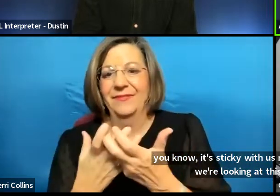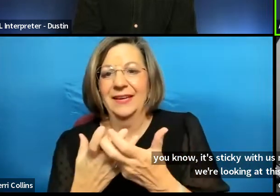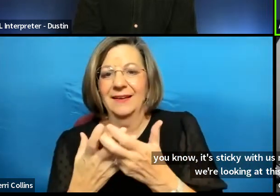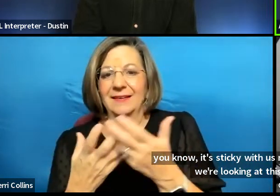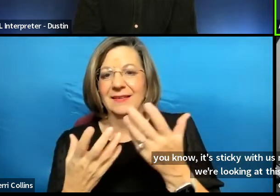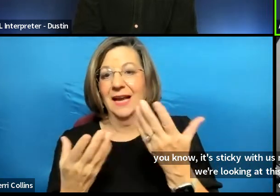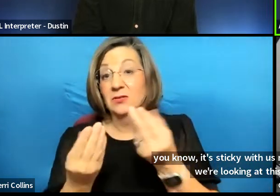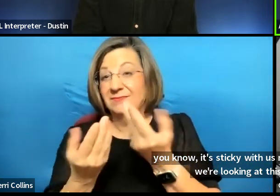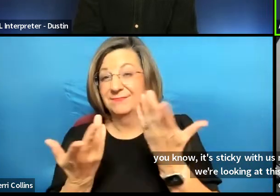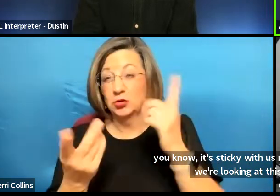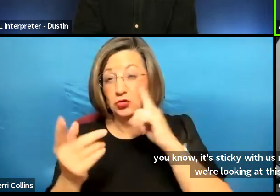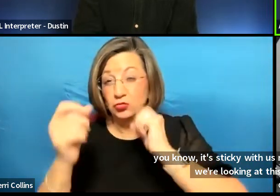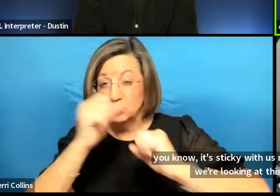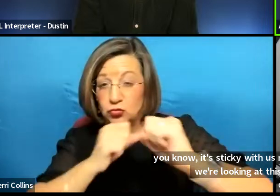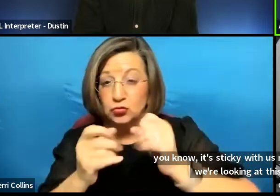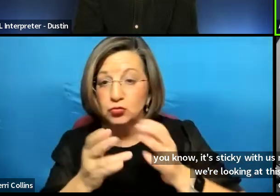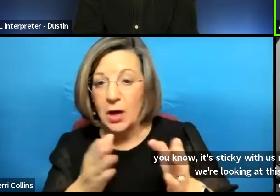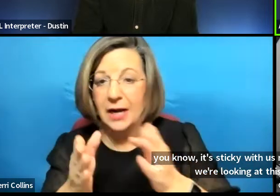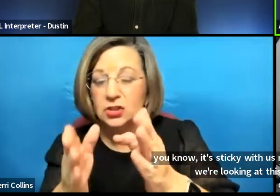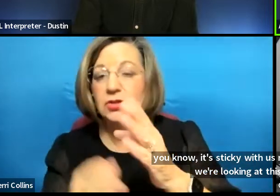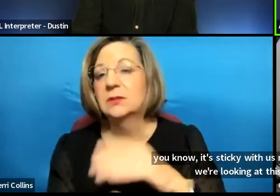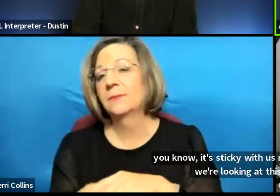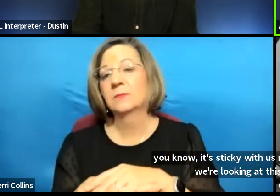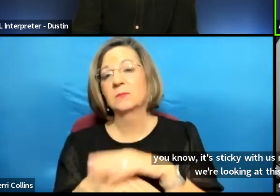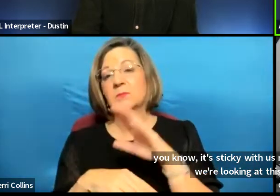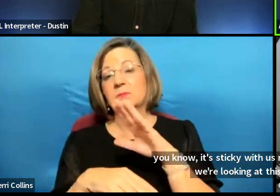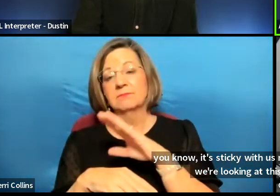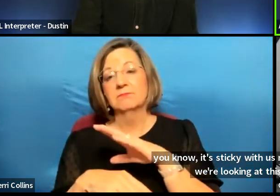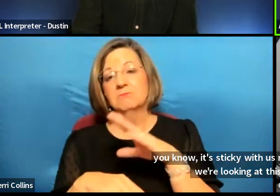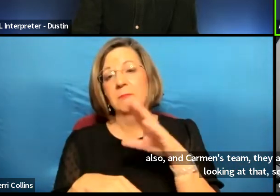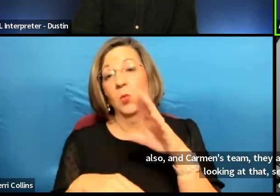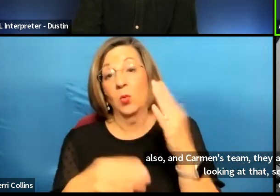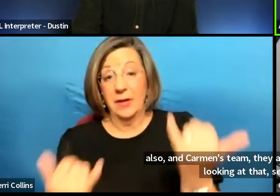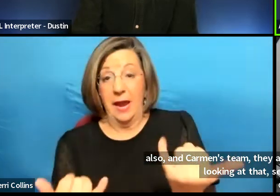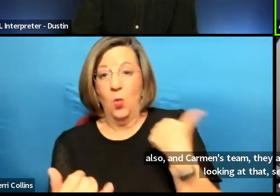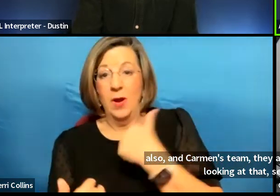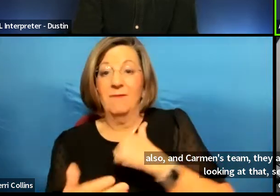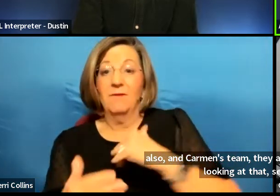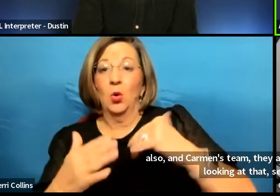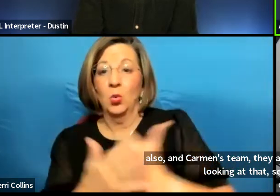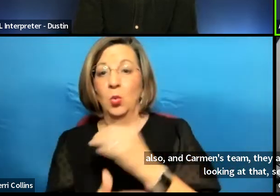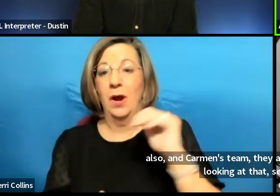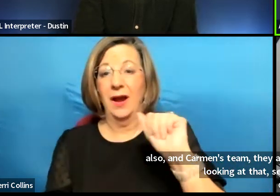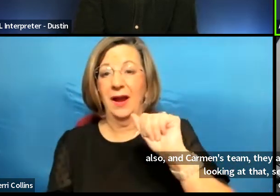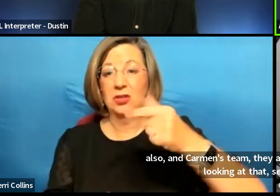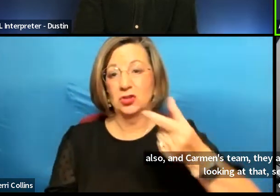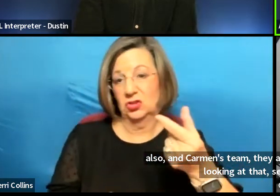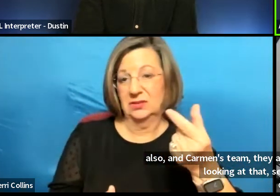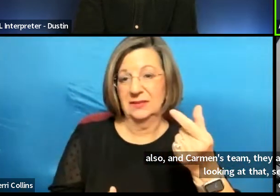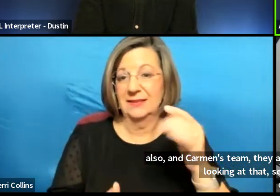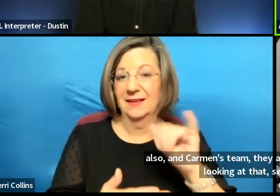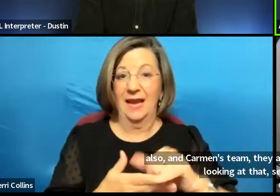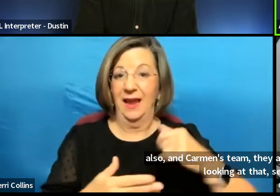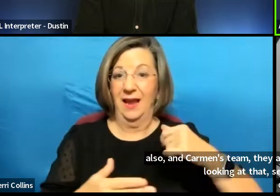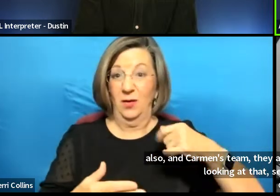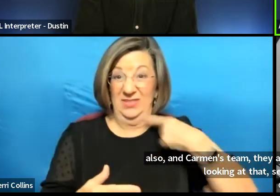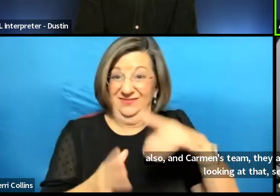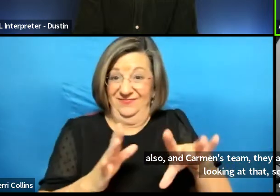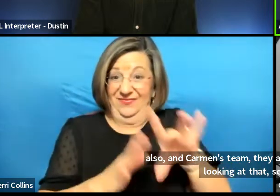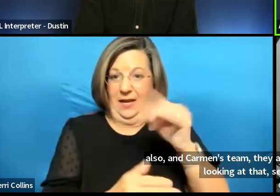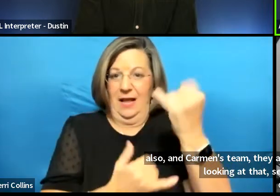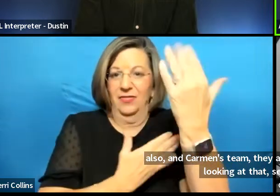They're looking at that, seeing what's the best fit. We're looking at what is the best strategy. And now we actually have a